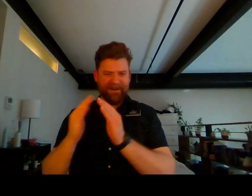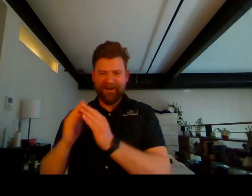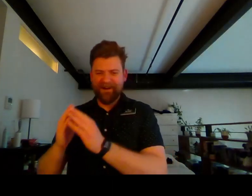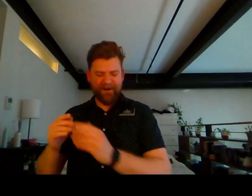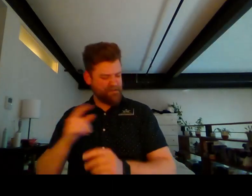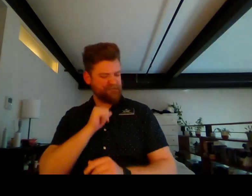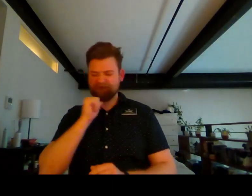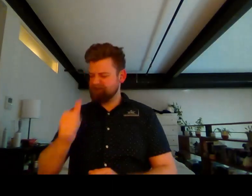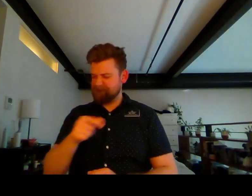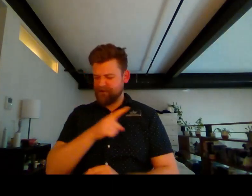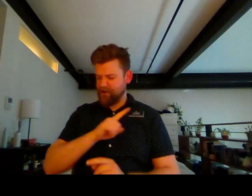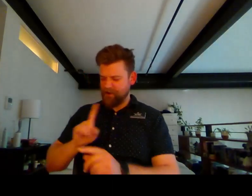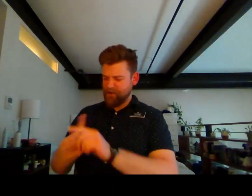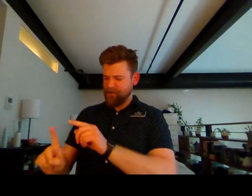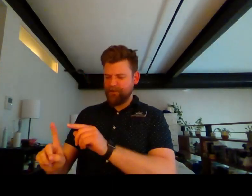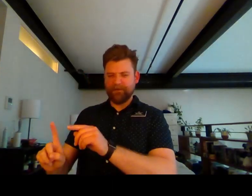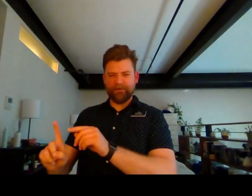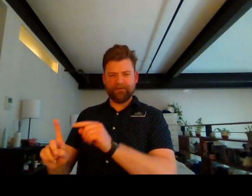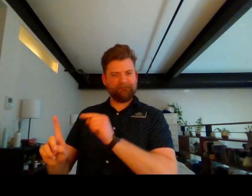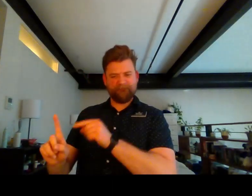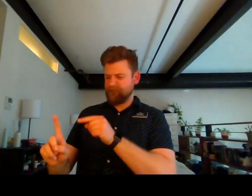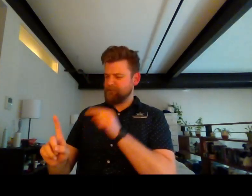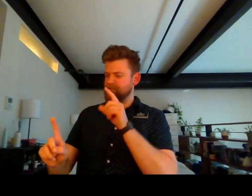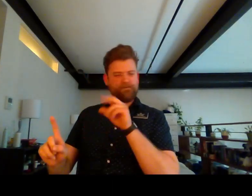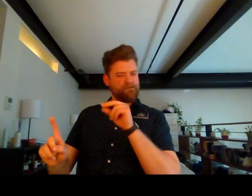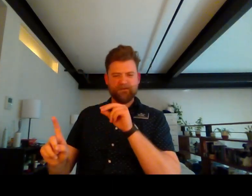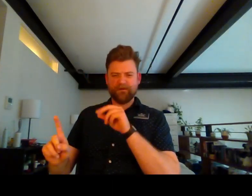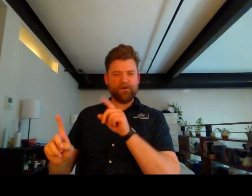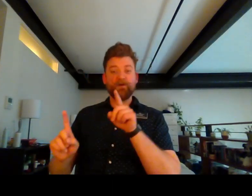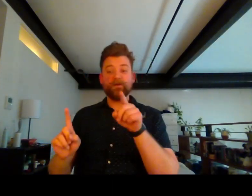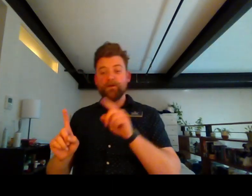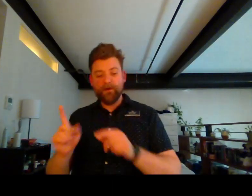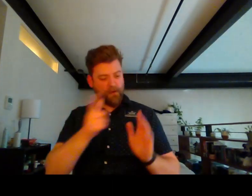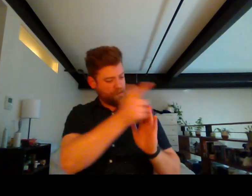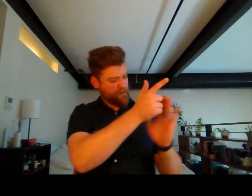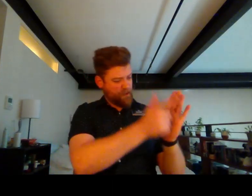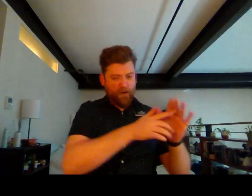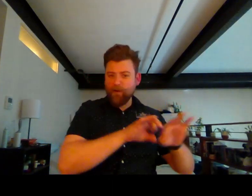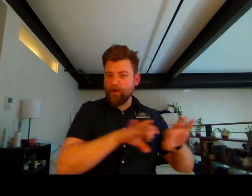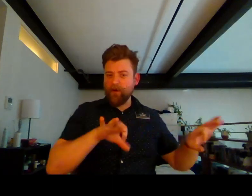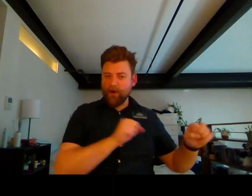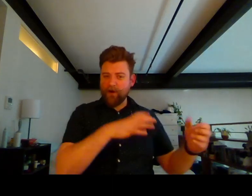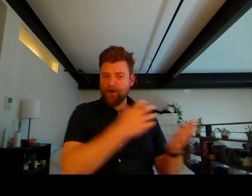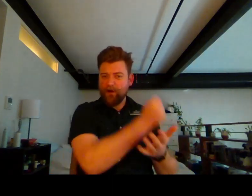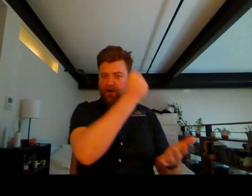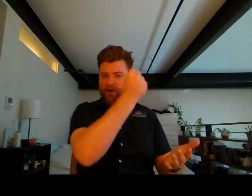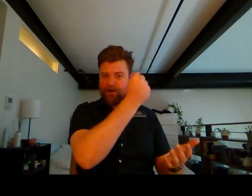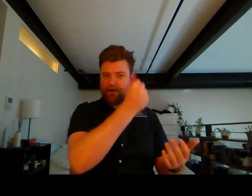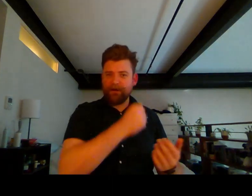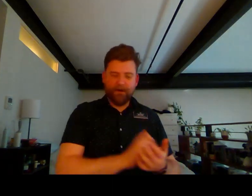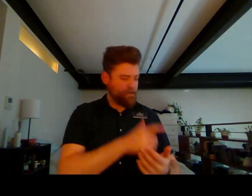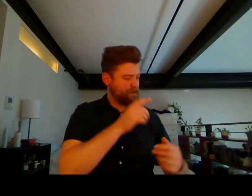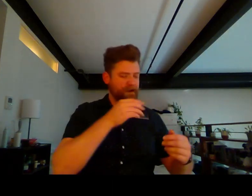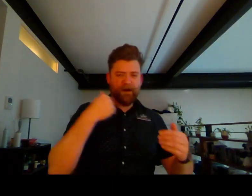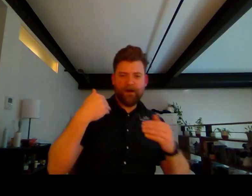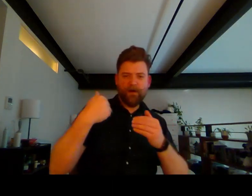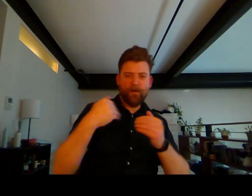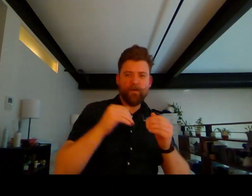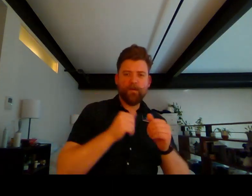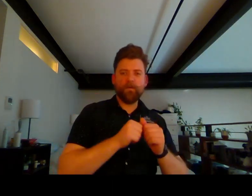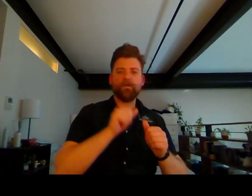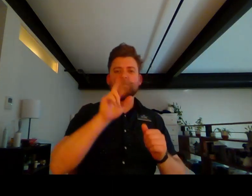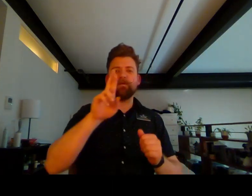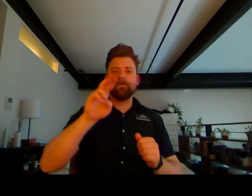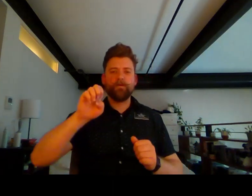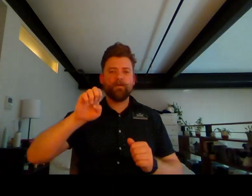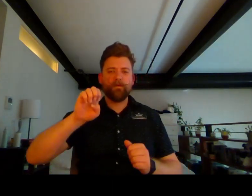courthouses. Dr. King, I also have a dream for these young women. I see more half-clothed women than fully